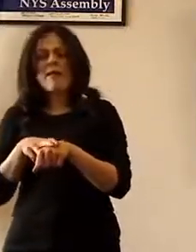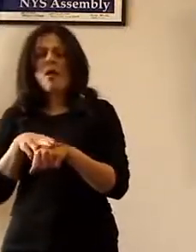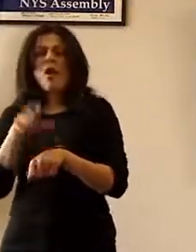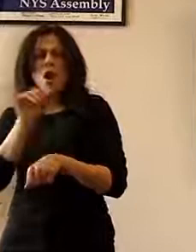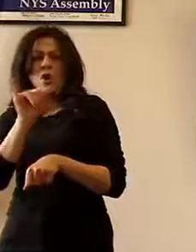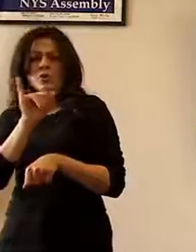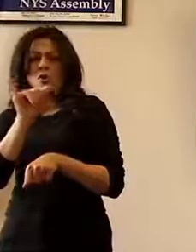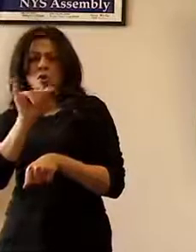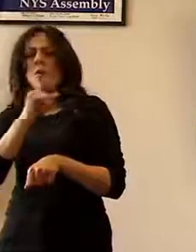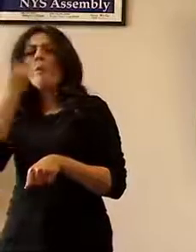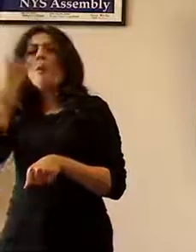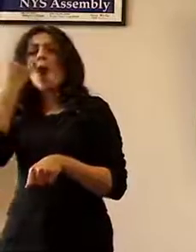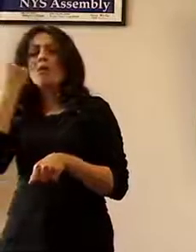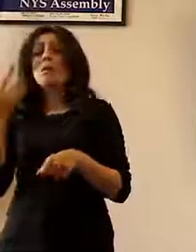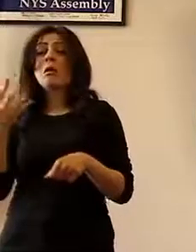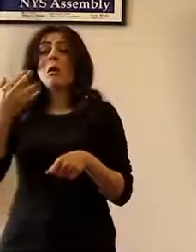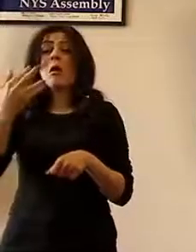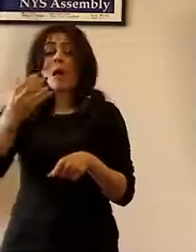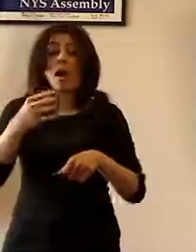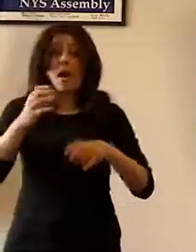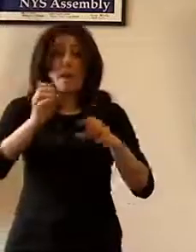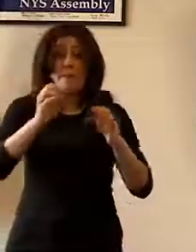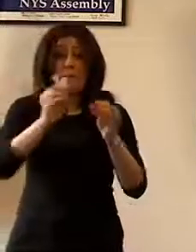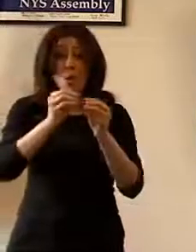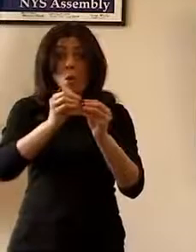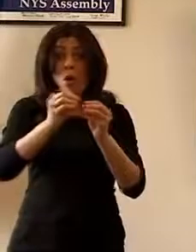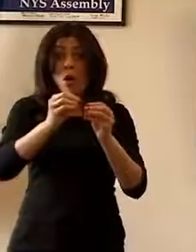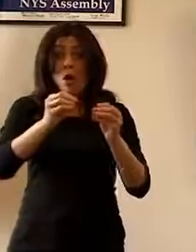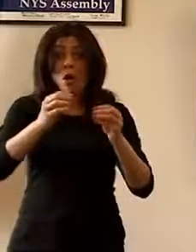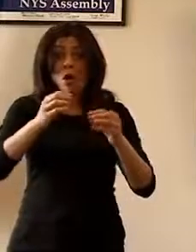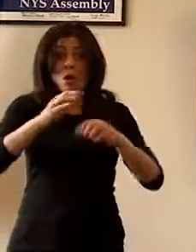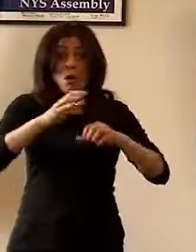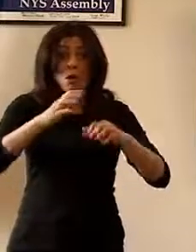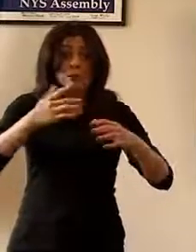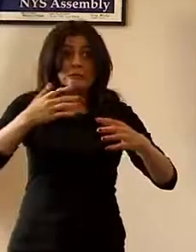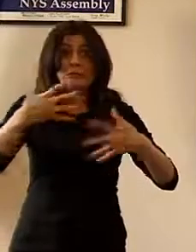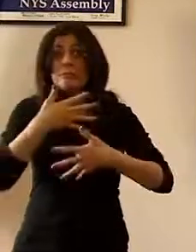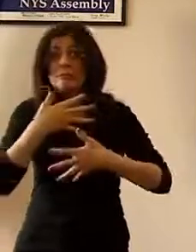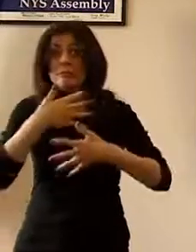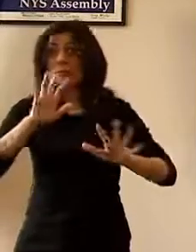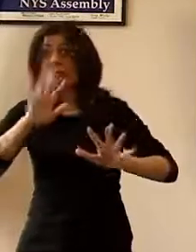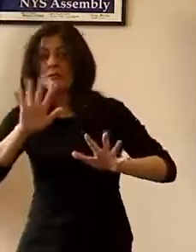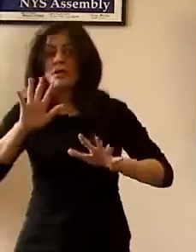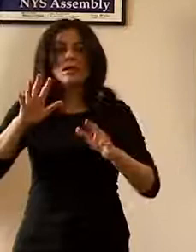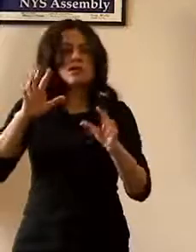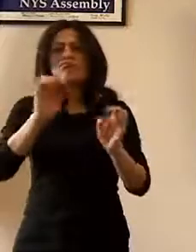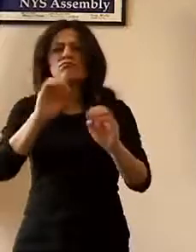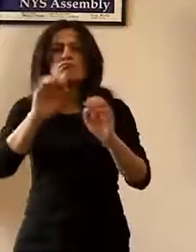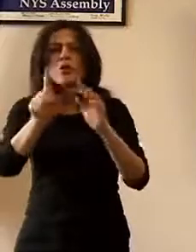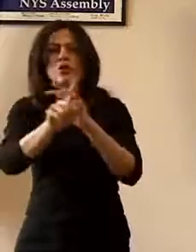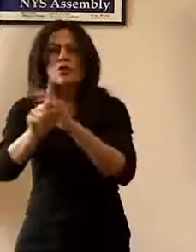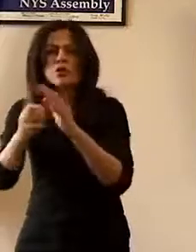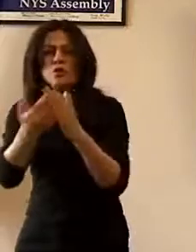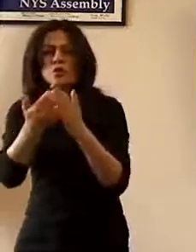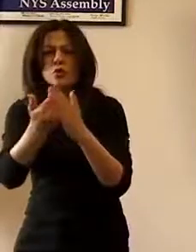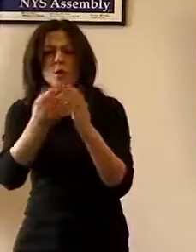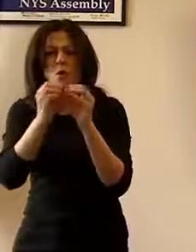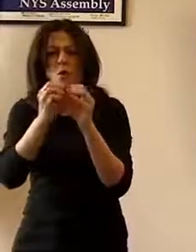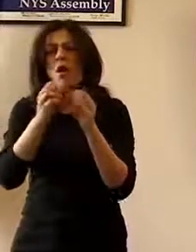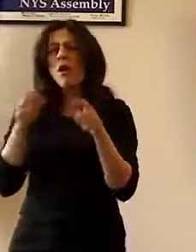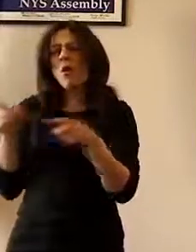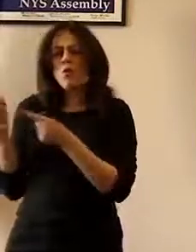alarm, what might the FDA do as it relates to the Johnson & Johnson dose? Will they issue just an